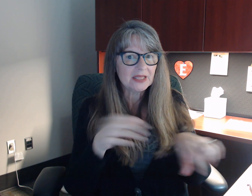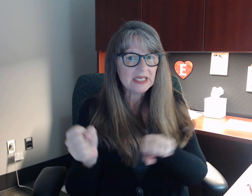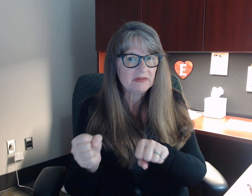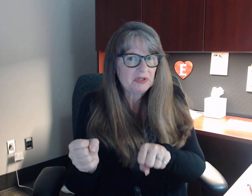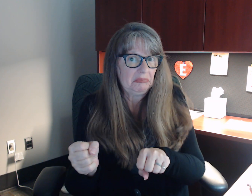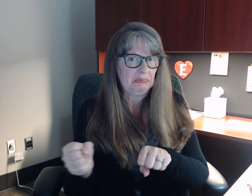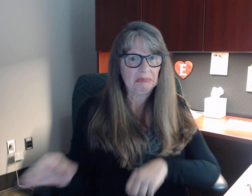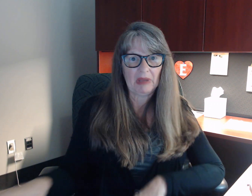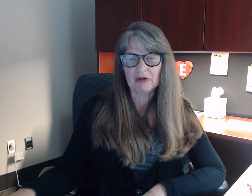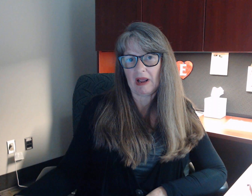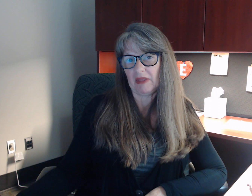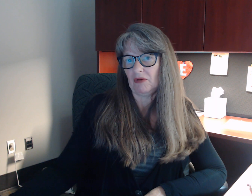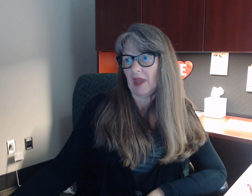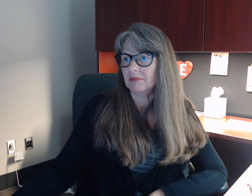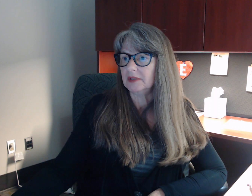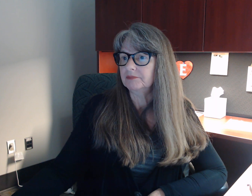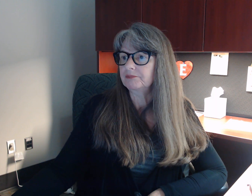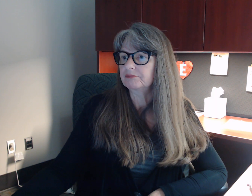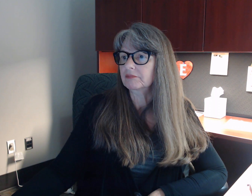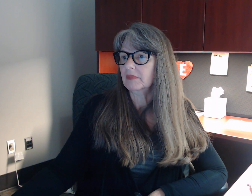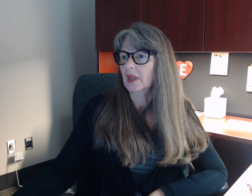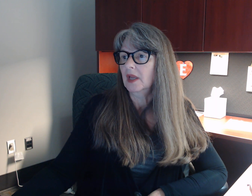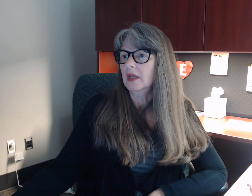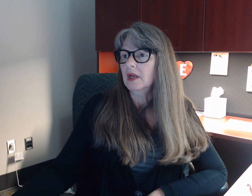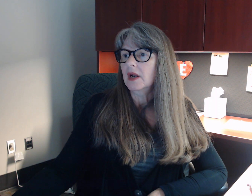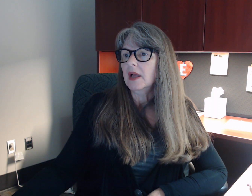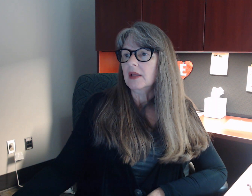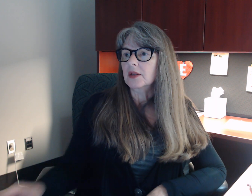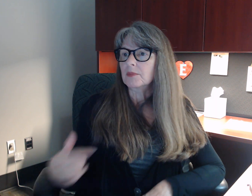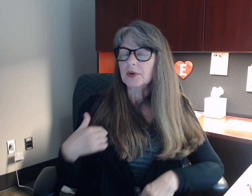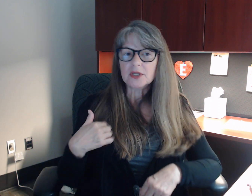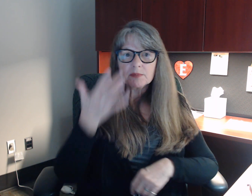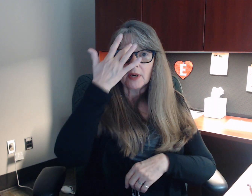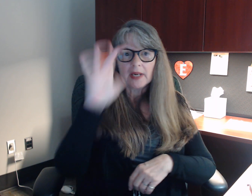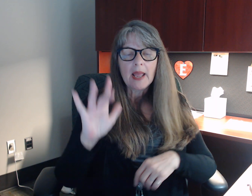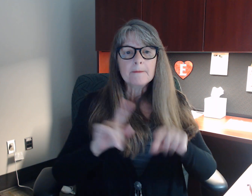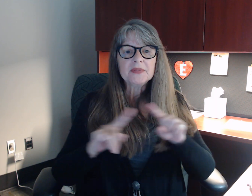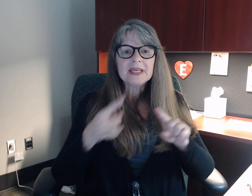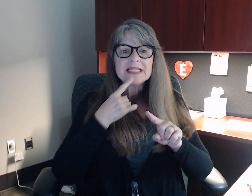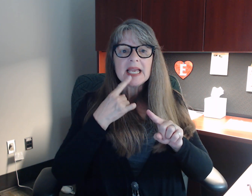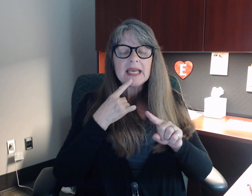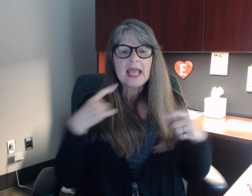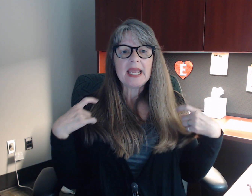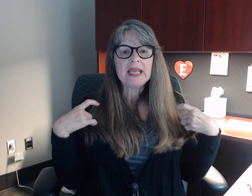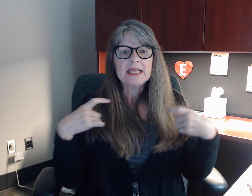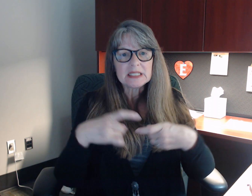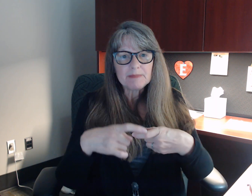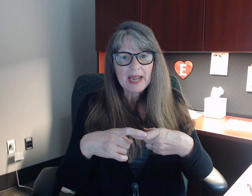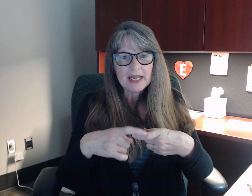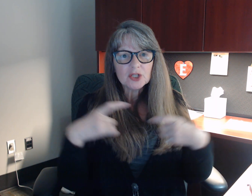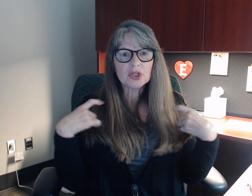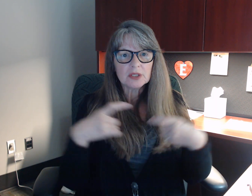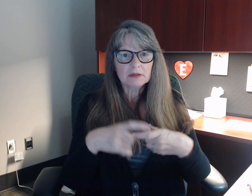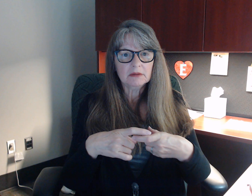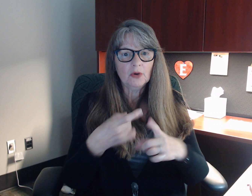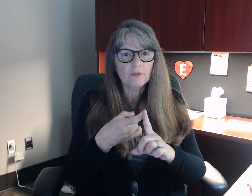leaves. I don't know how they know that, but they're pretty smart. But they said a Spanish,